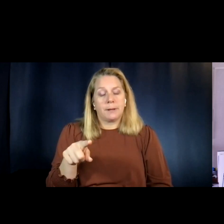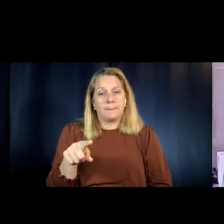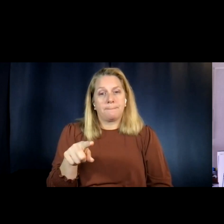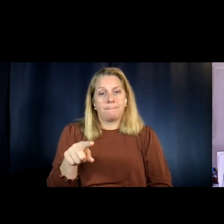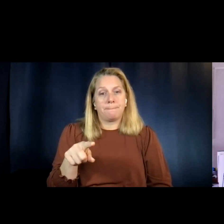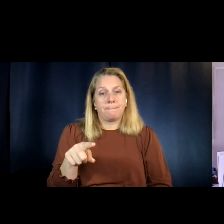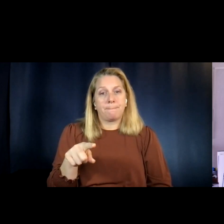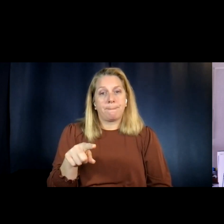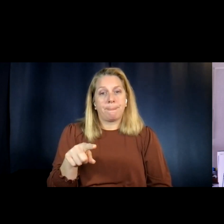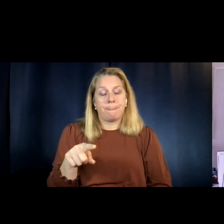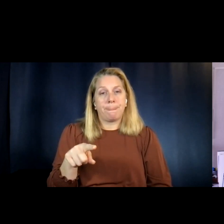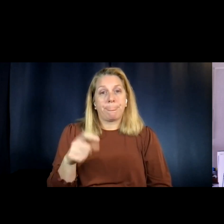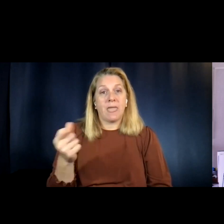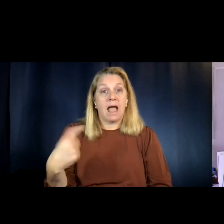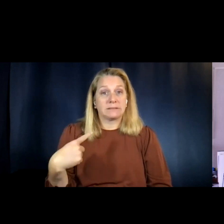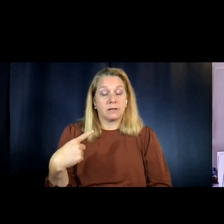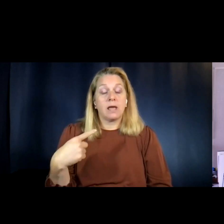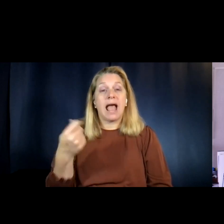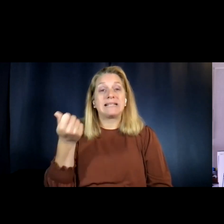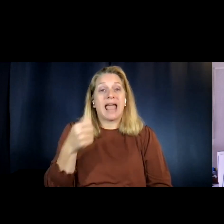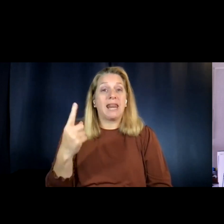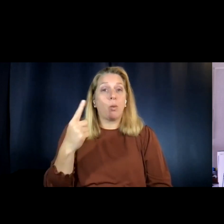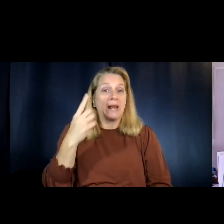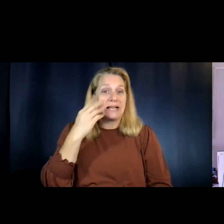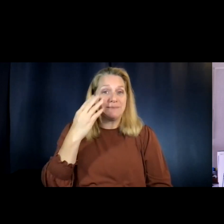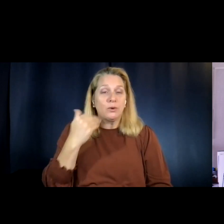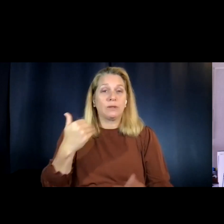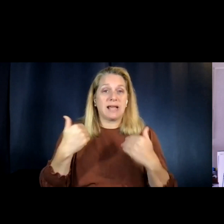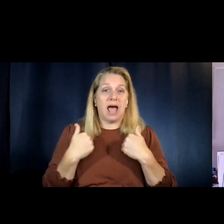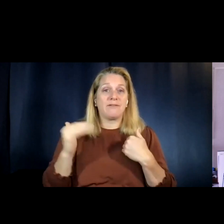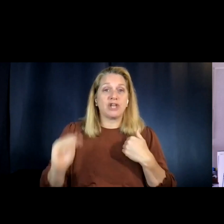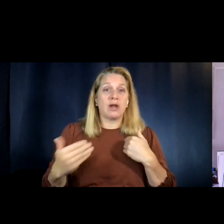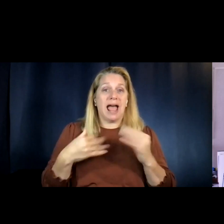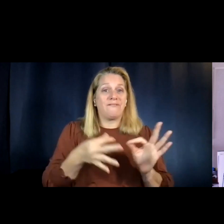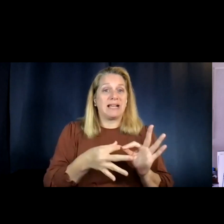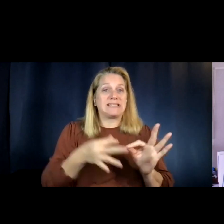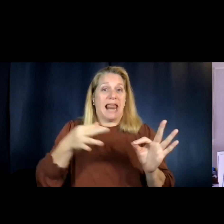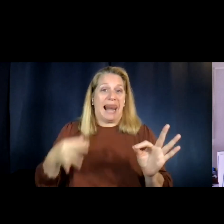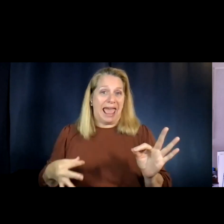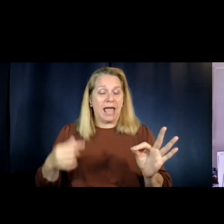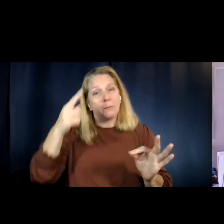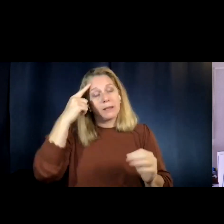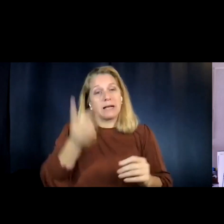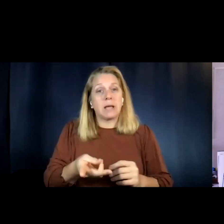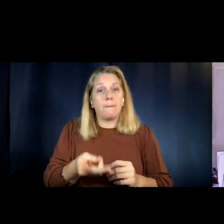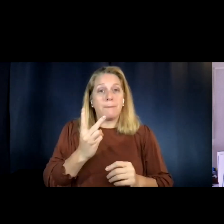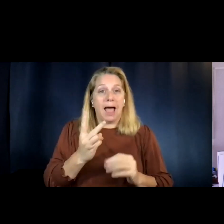has anybody experienced having their child have a delay because of being bilingual or